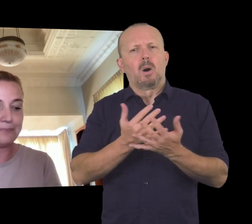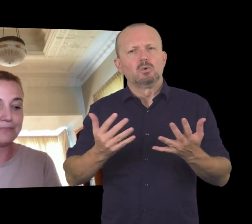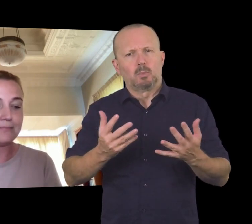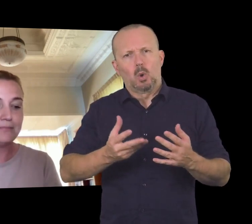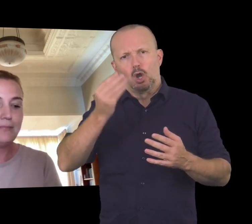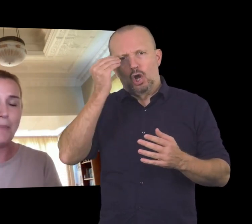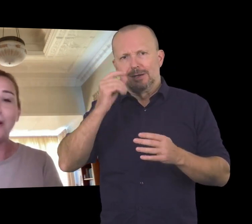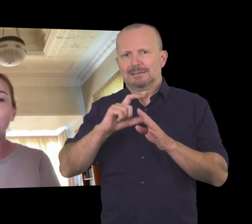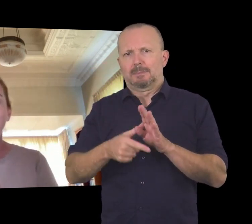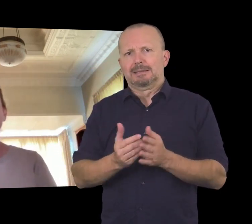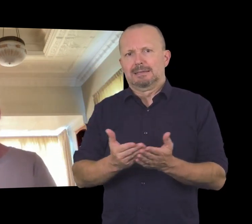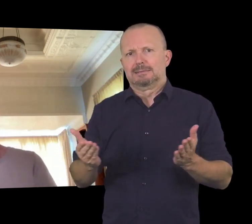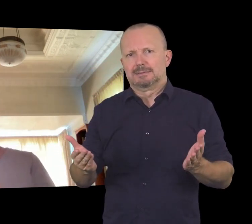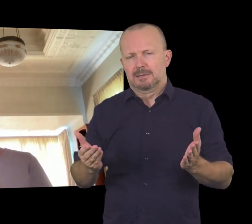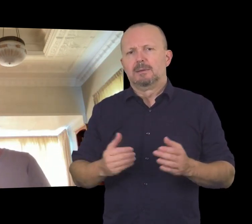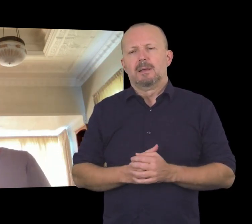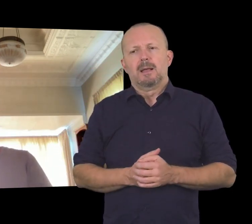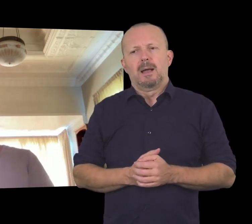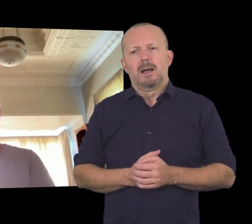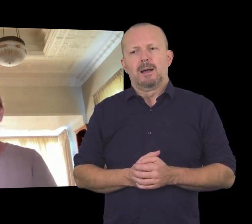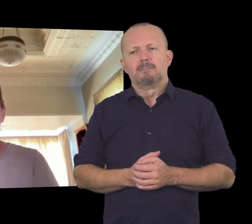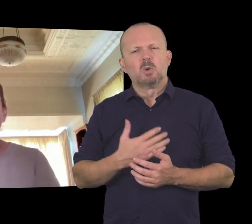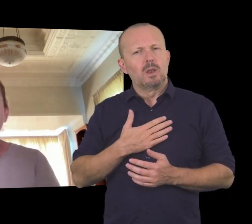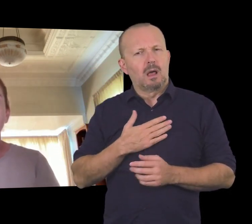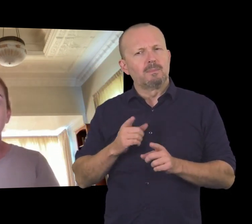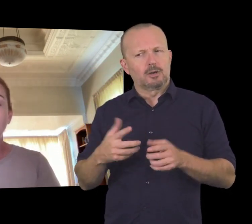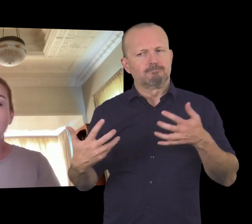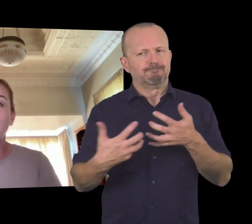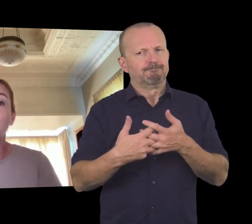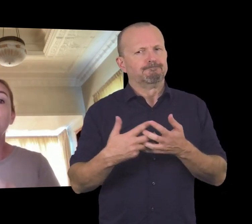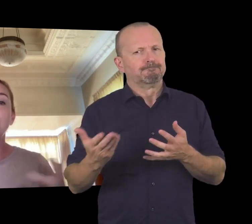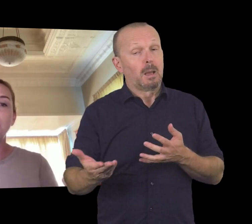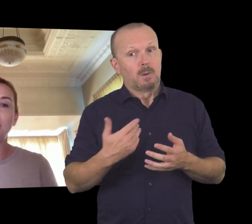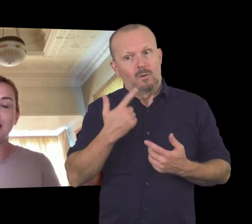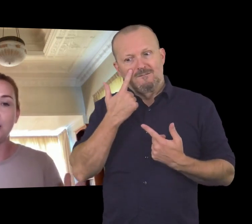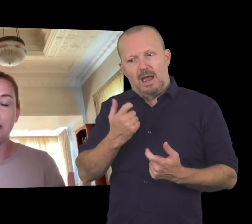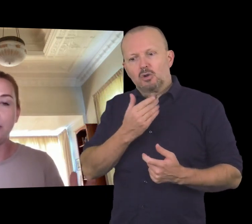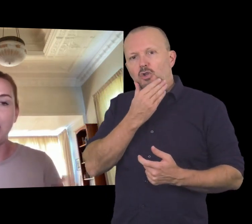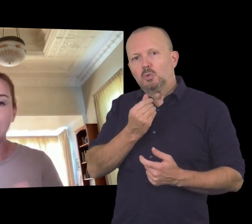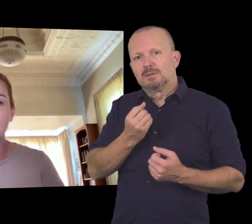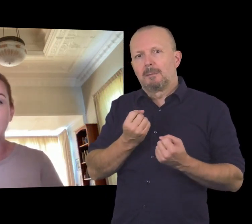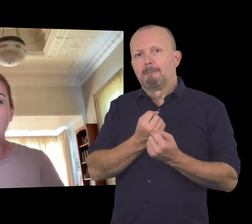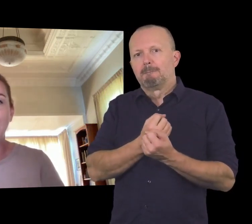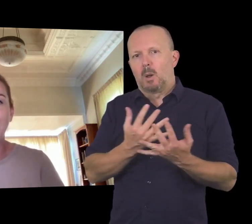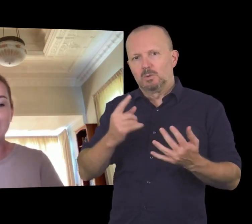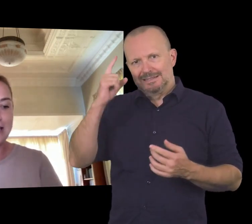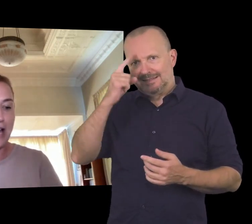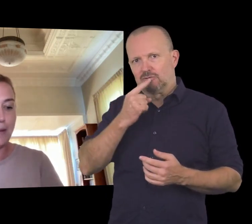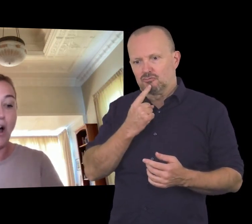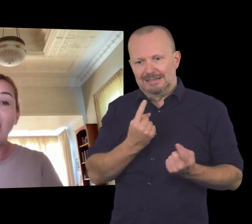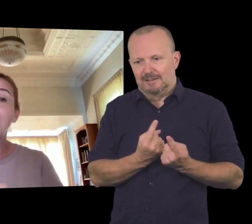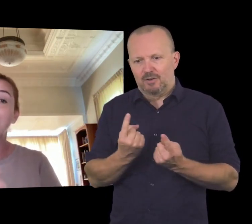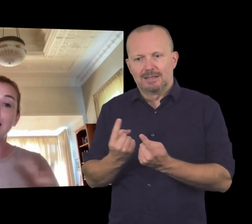disabilities. But also what we found through our research is that using multisensory devices